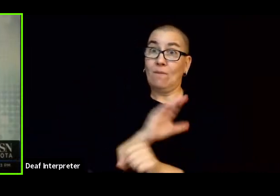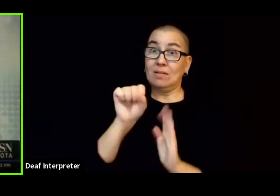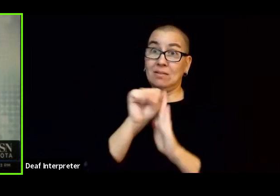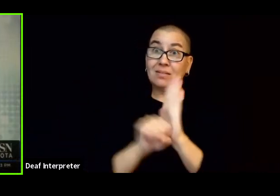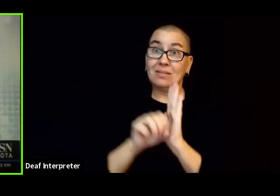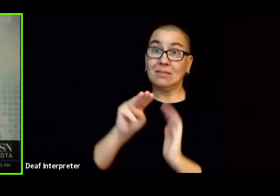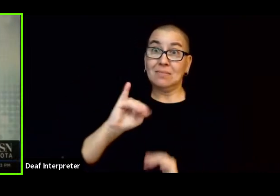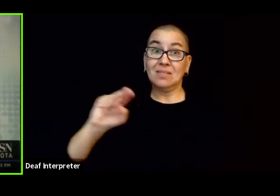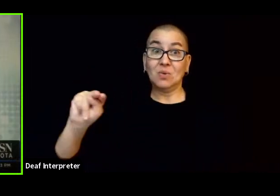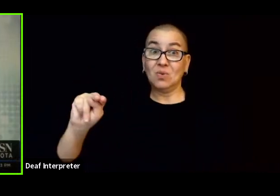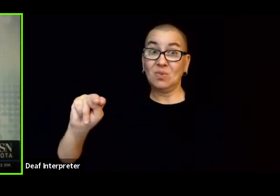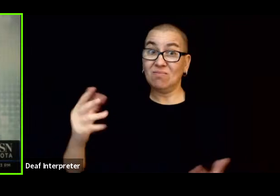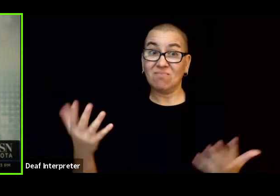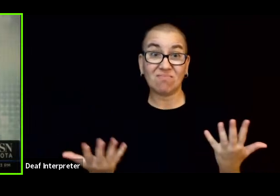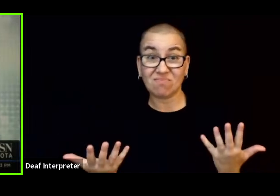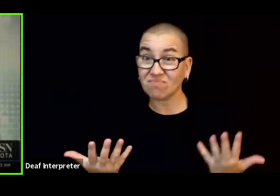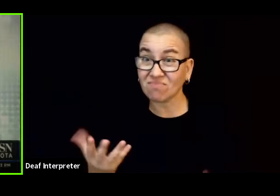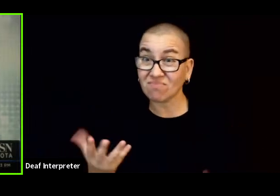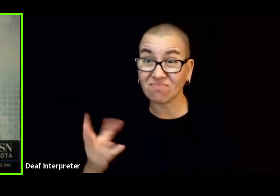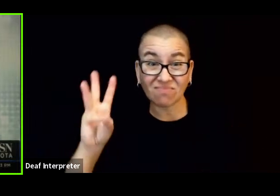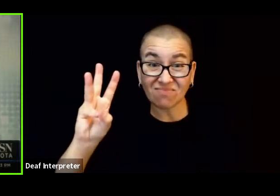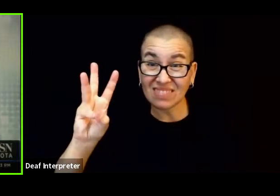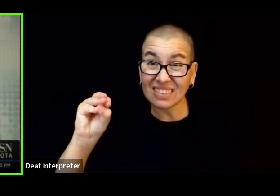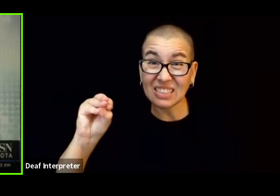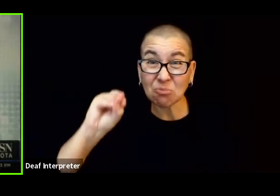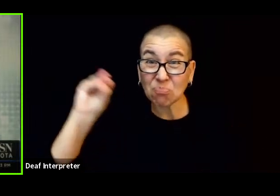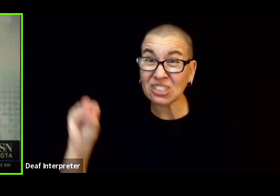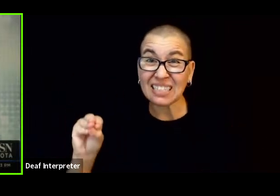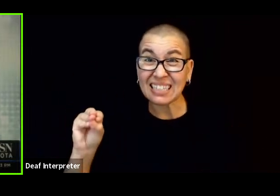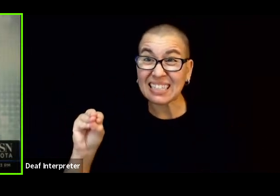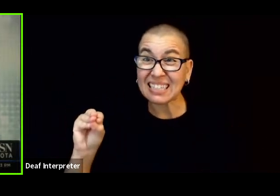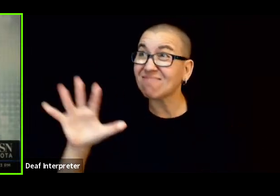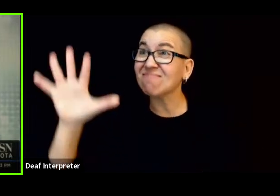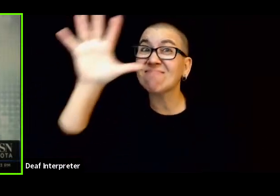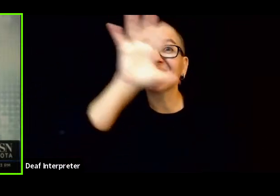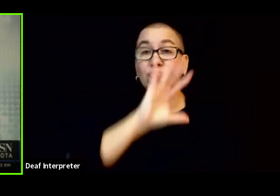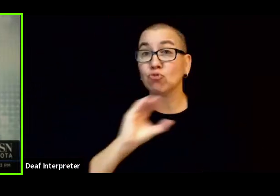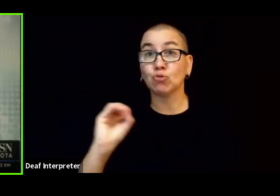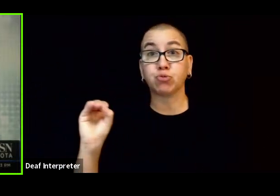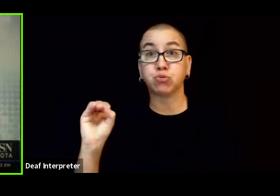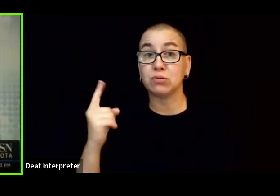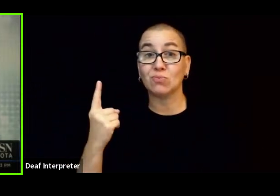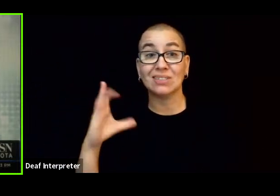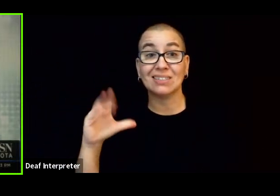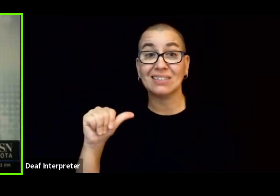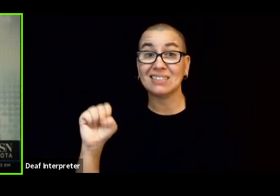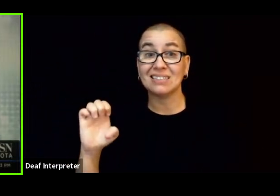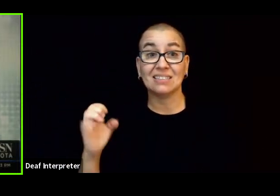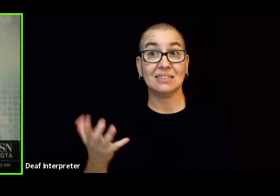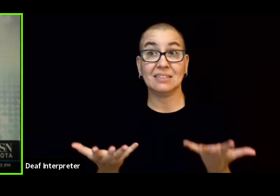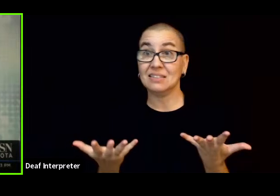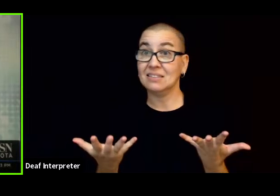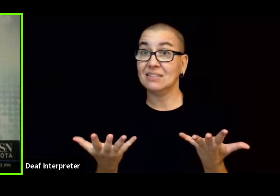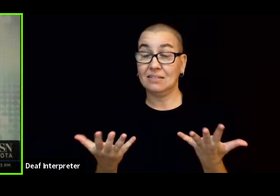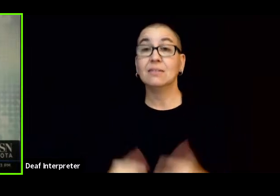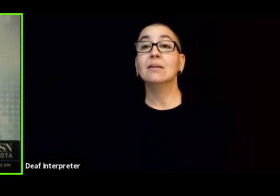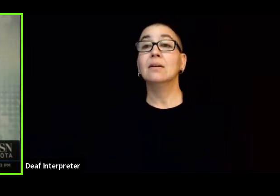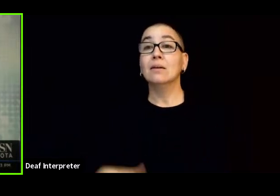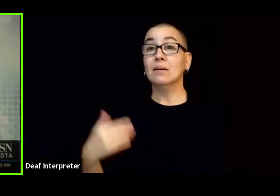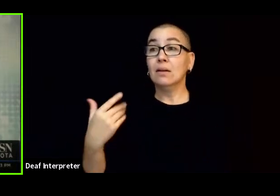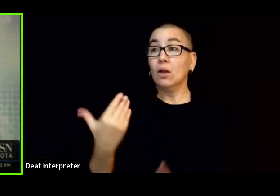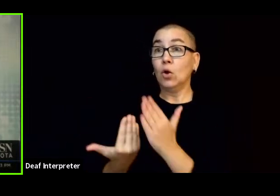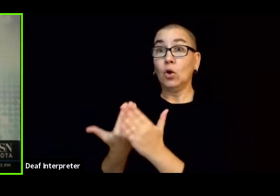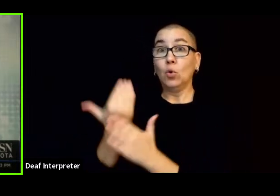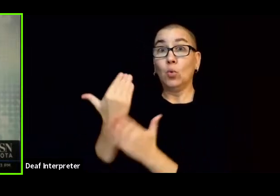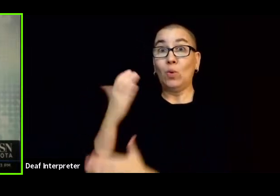case. The number of new cases in congregate care facilities, including nursing homes and assisted living facilities, has